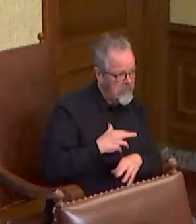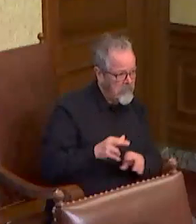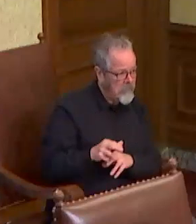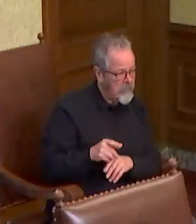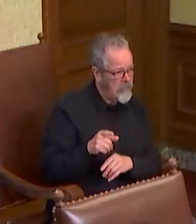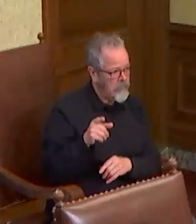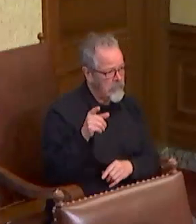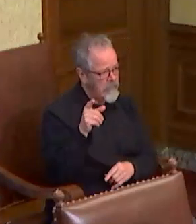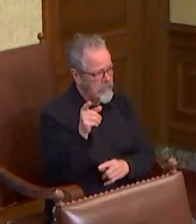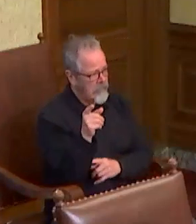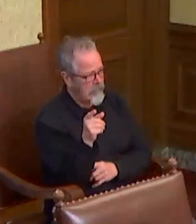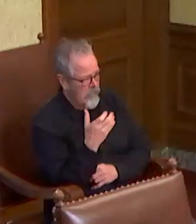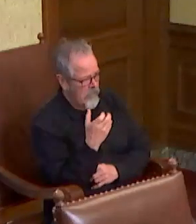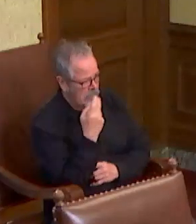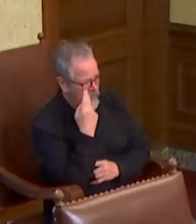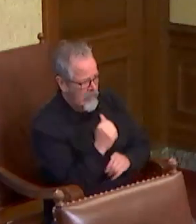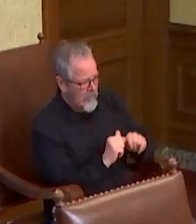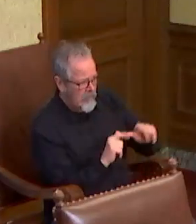screen.